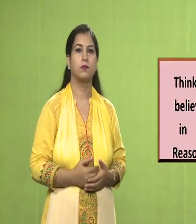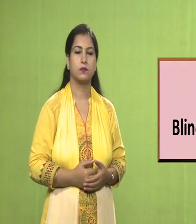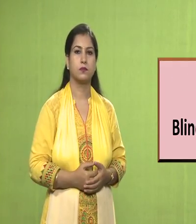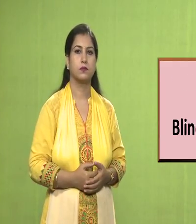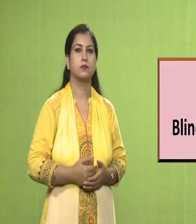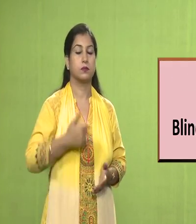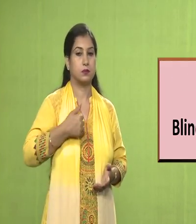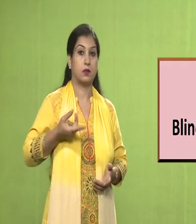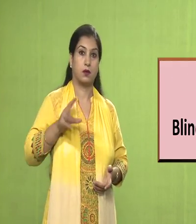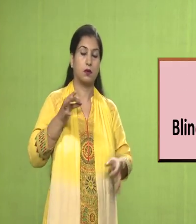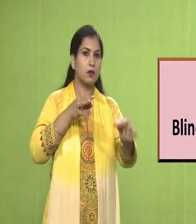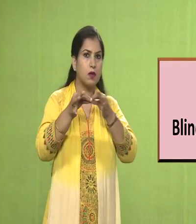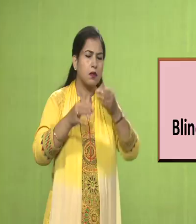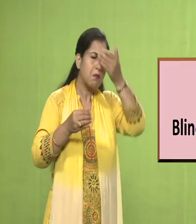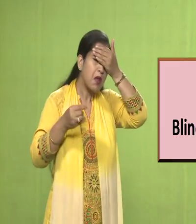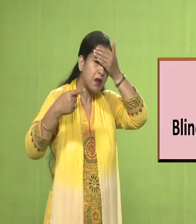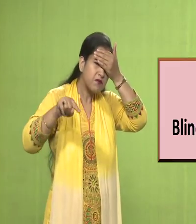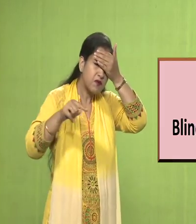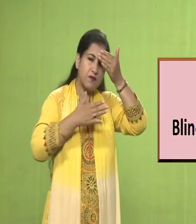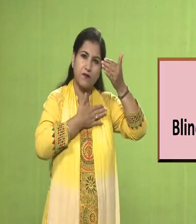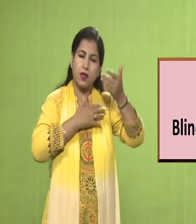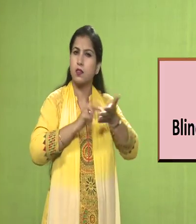Let me tell you what blind faith means.